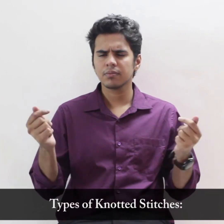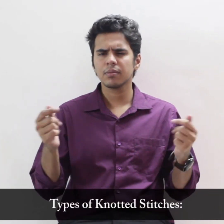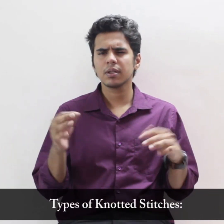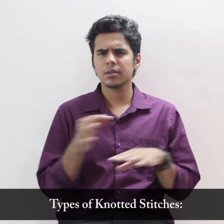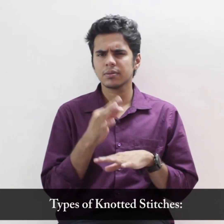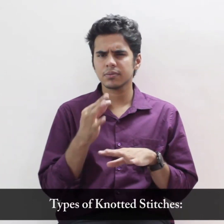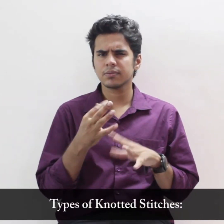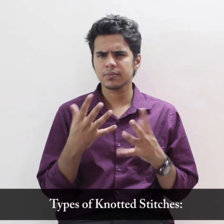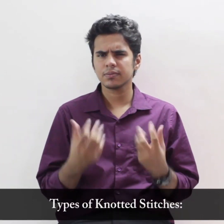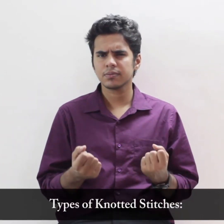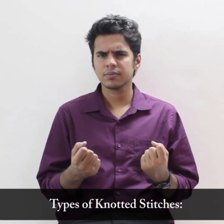Types of knotted stitches.